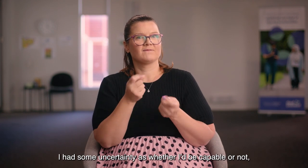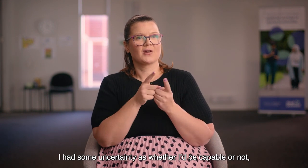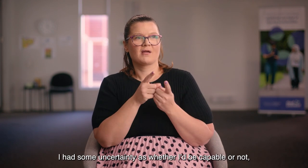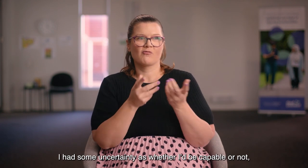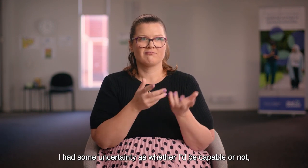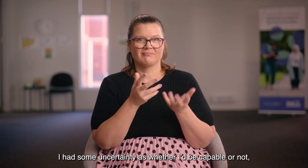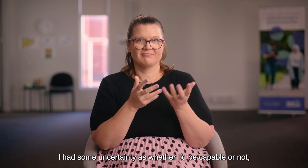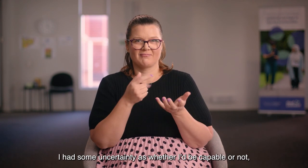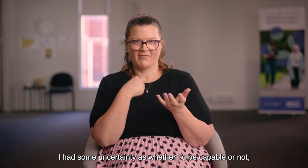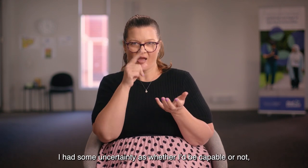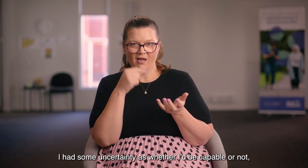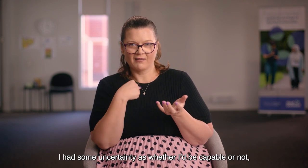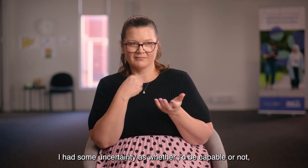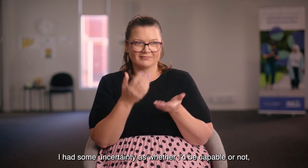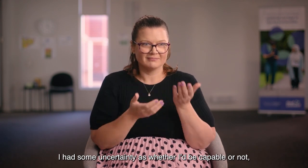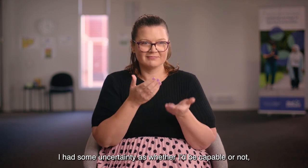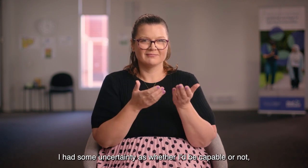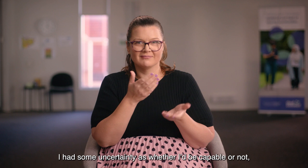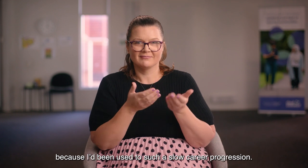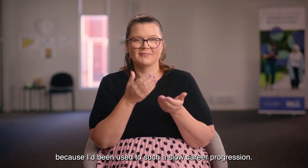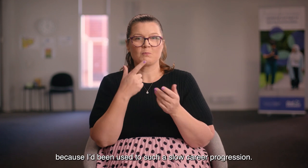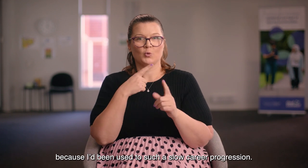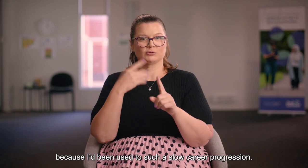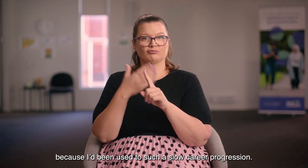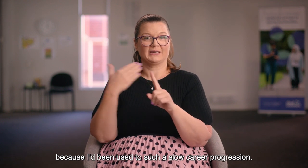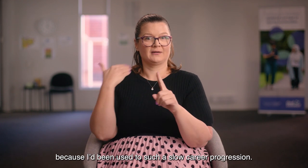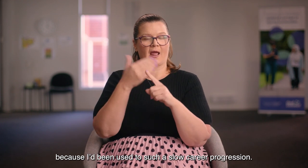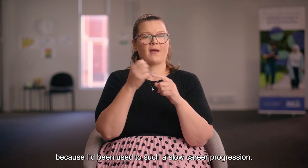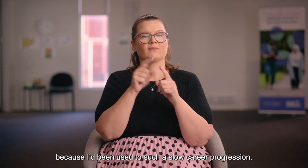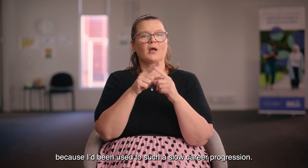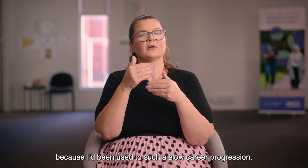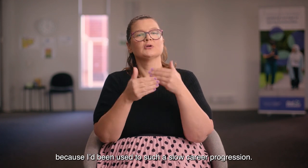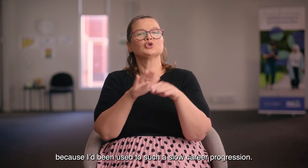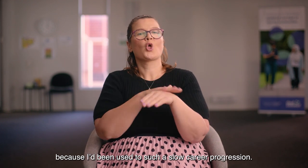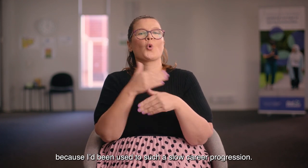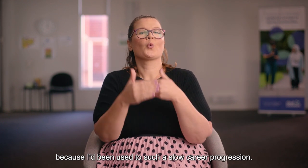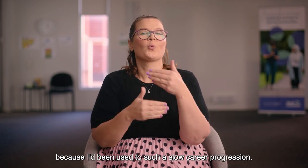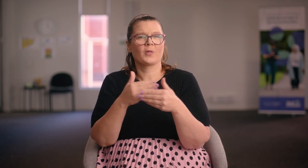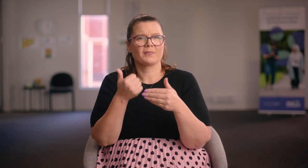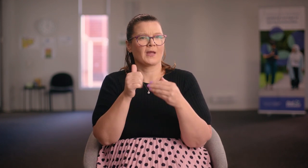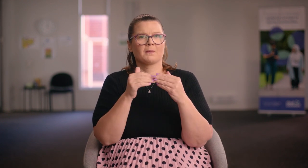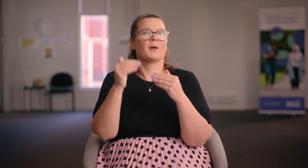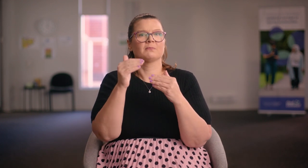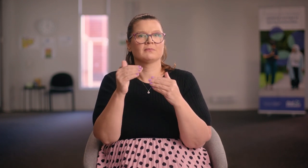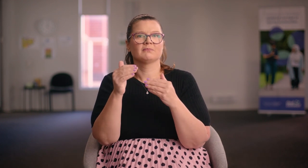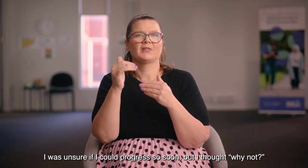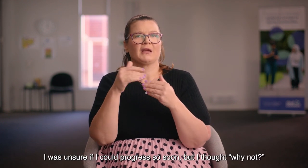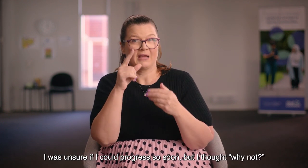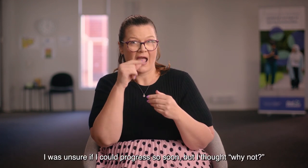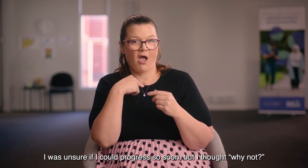some uncertainty as whether I would be capable or not, because I'd been used to such a slow career progression. I was